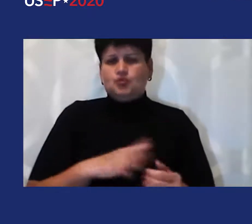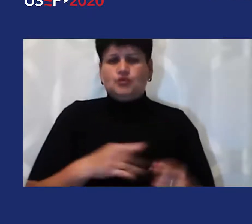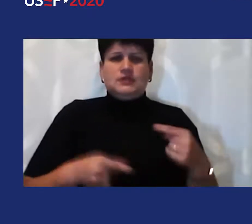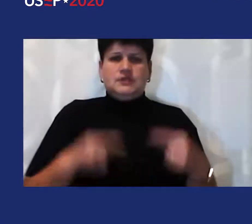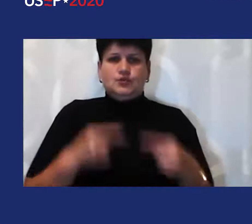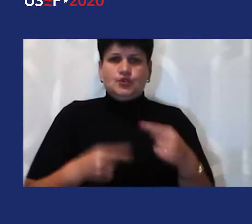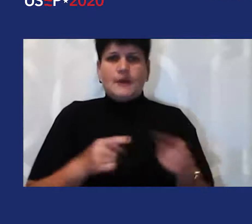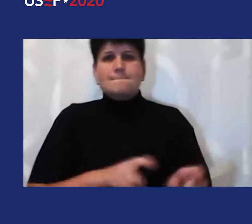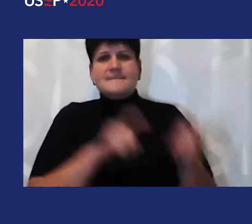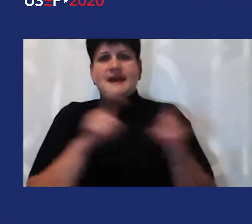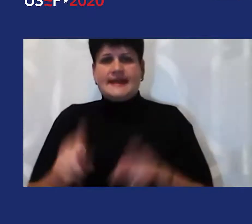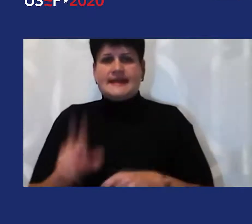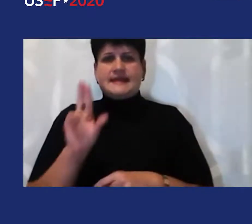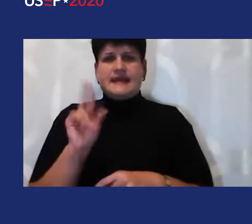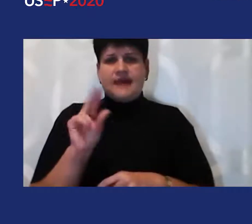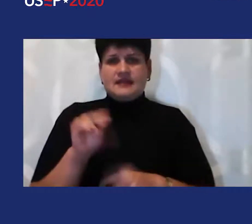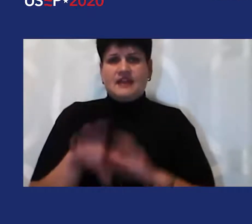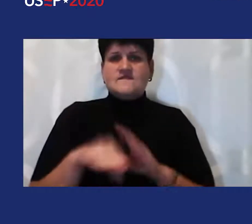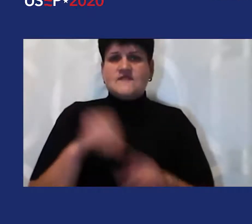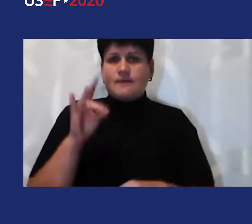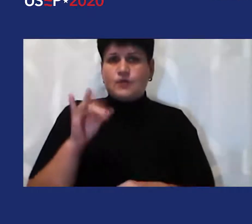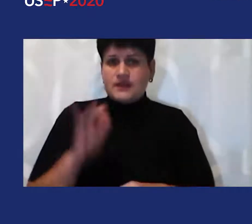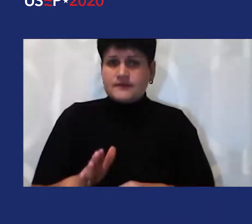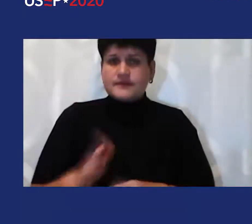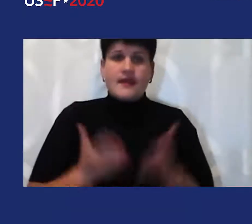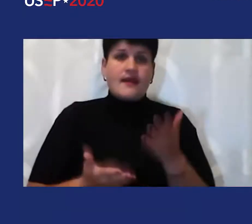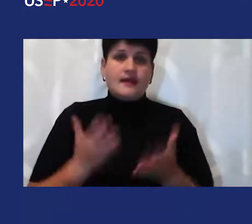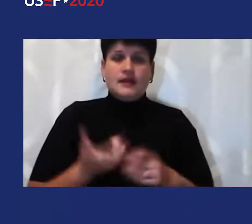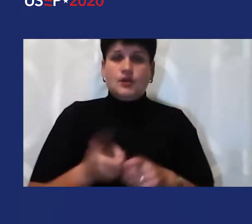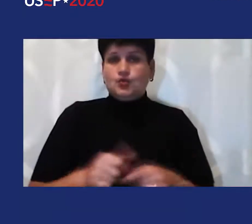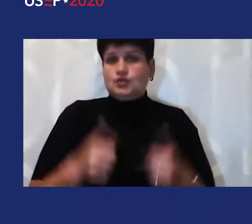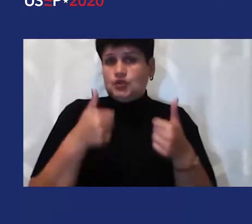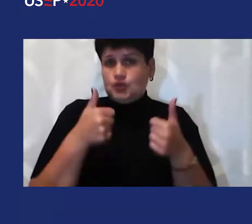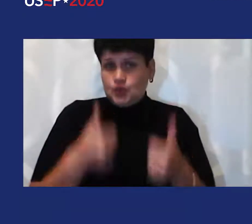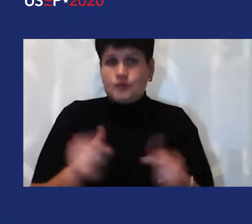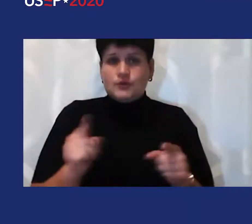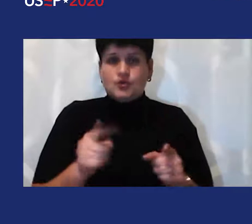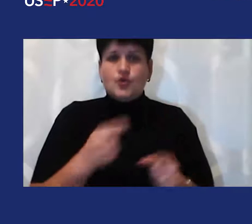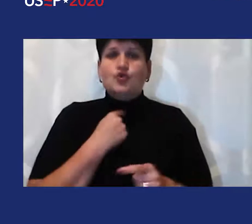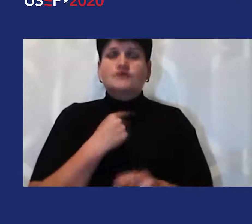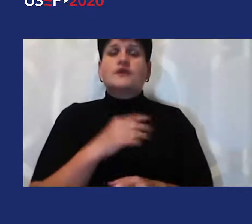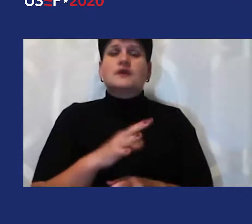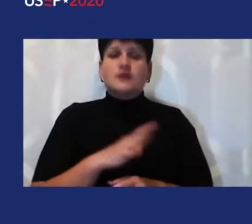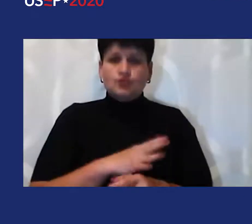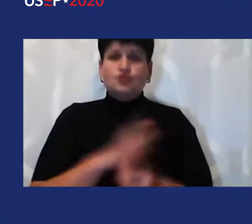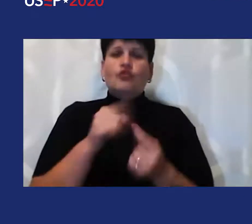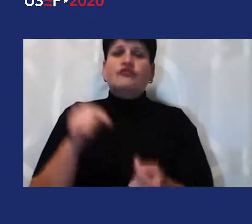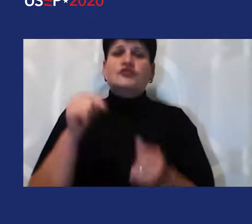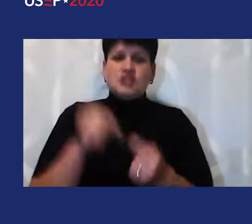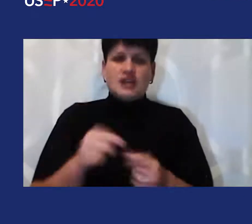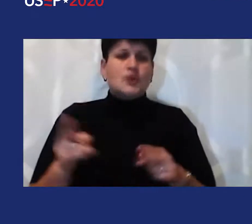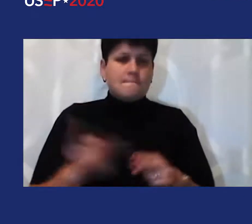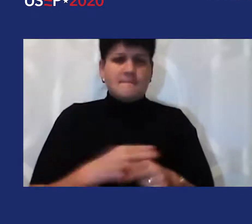smaller um, caliber. We did tinker with the idea of postponing local elections,